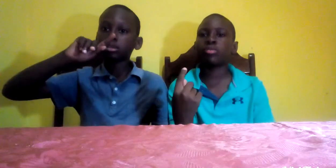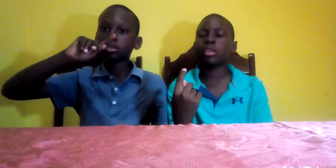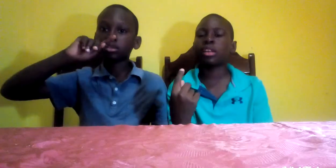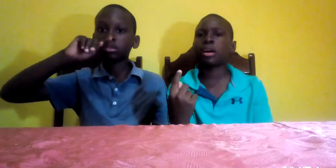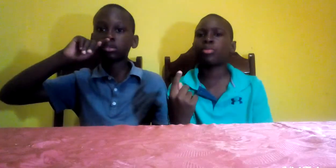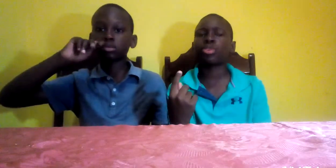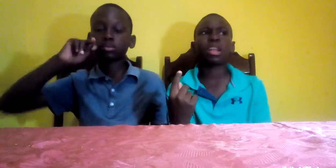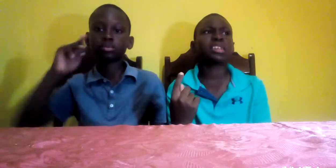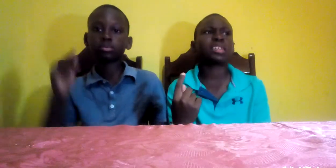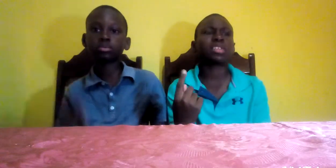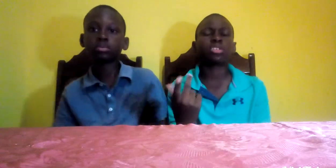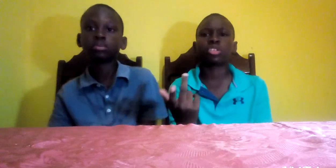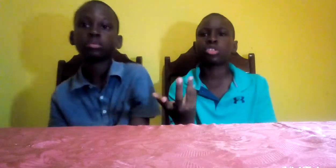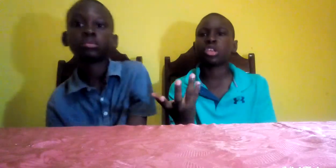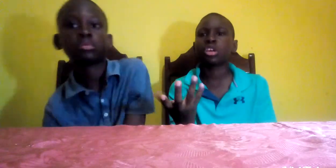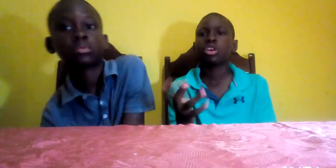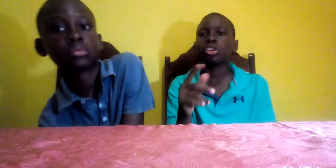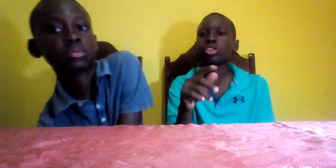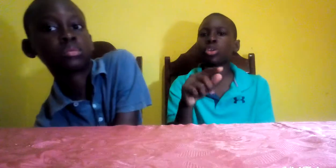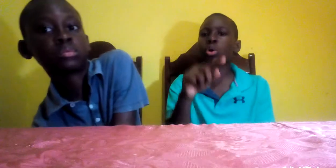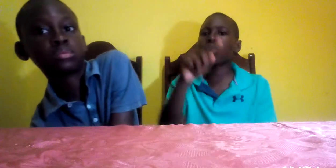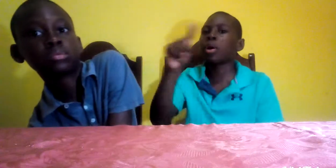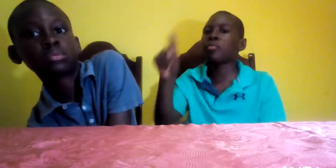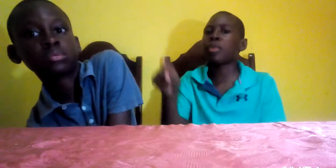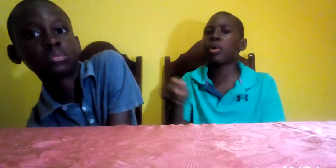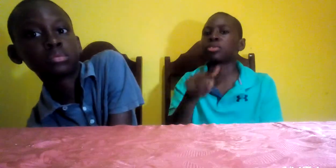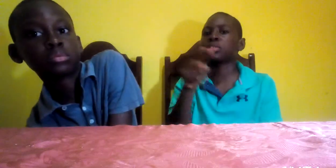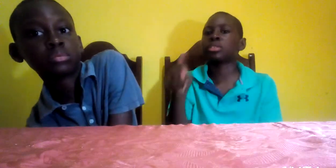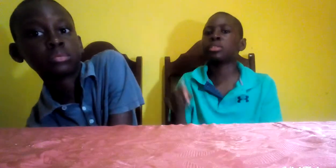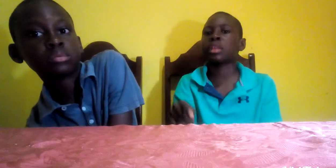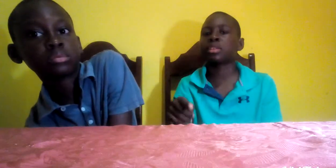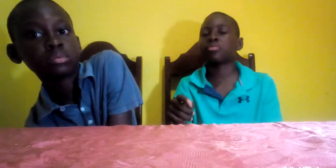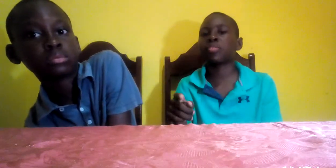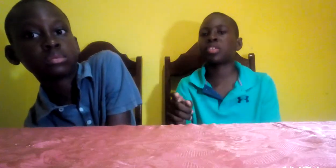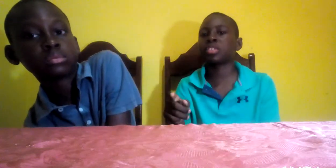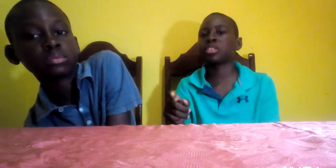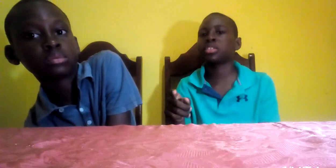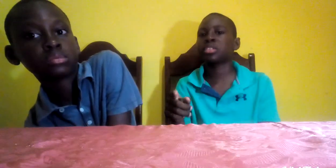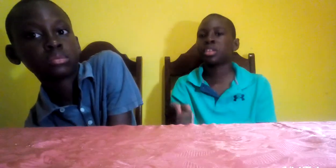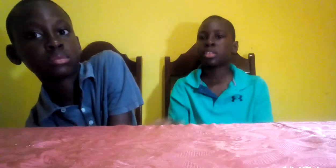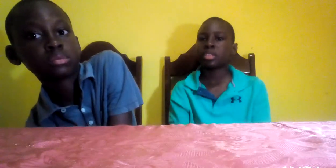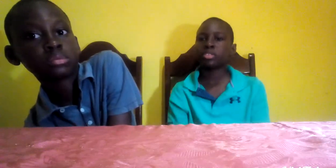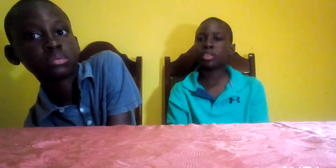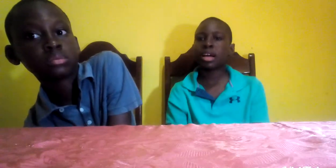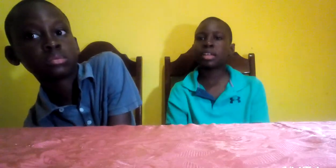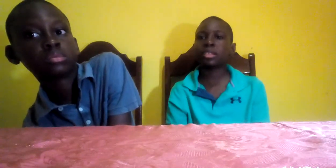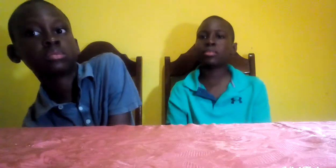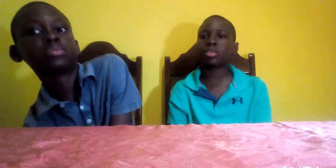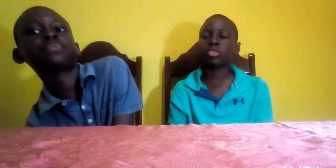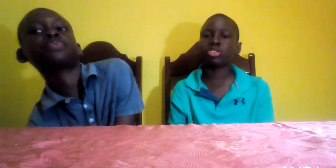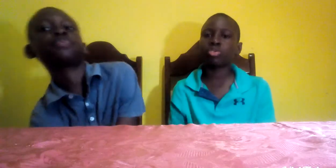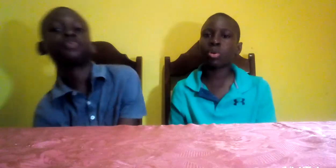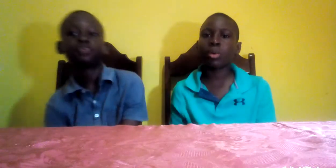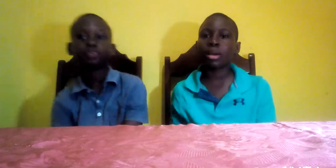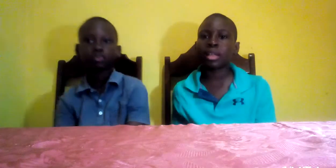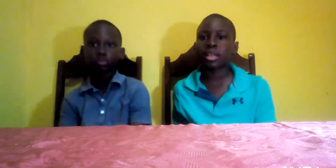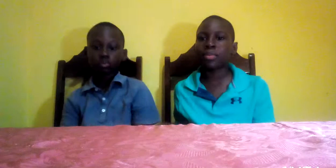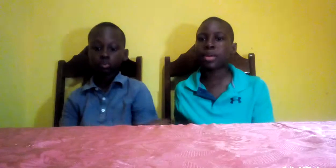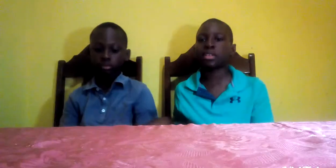realize that Thursday you don't go around like the rest that's right guys I'm not really sure why that happens